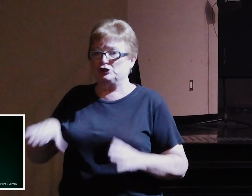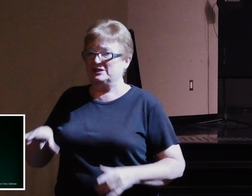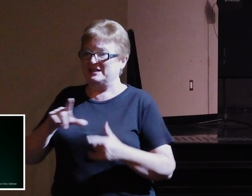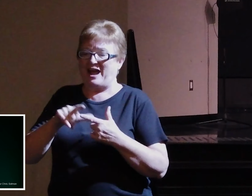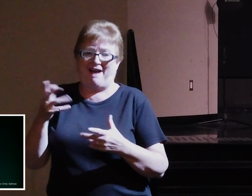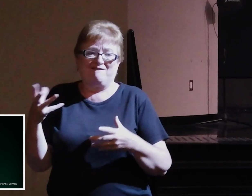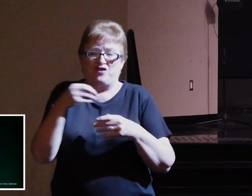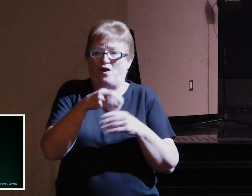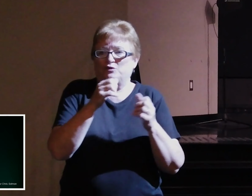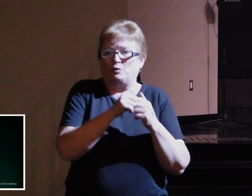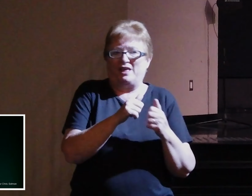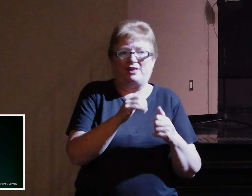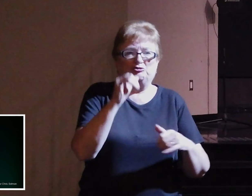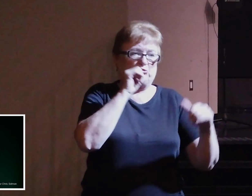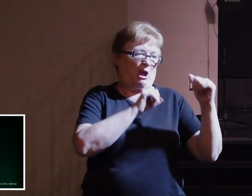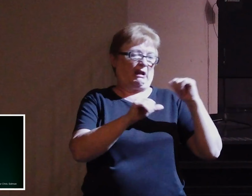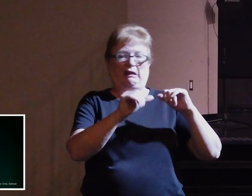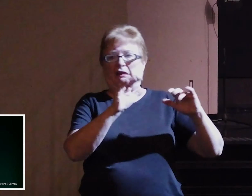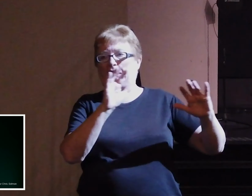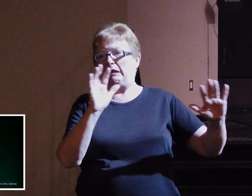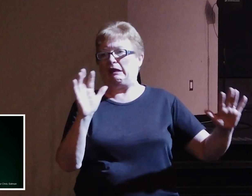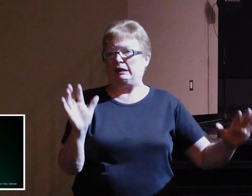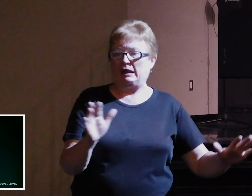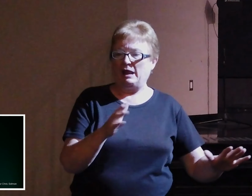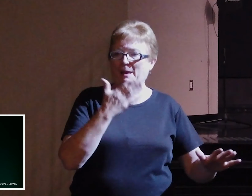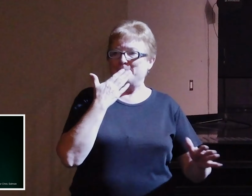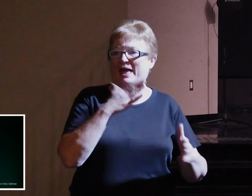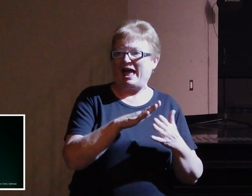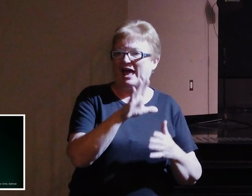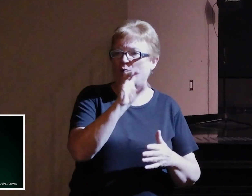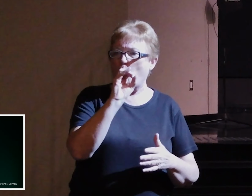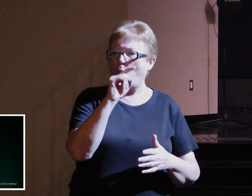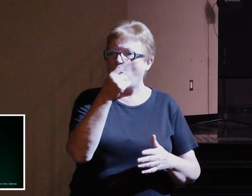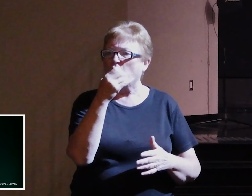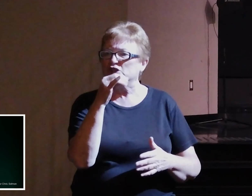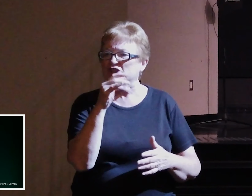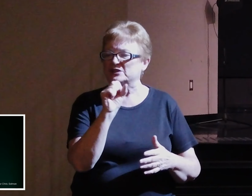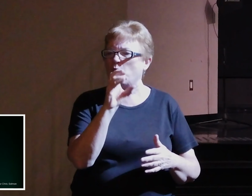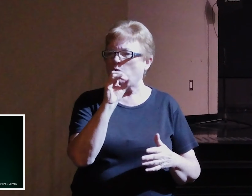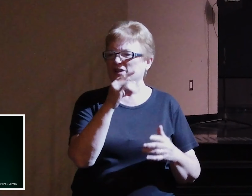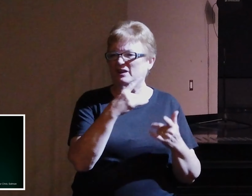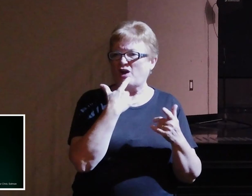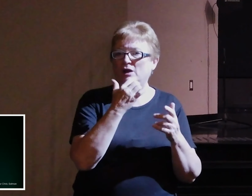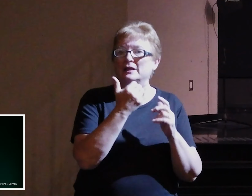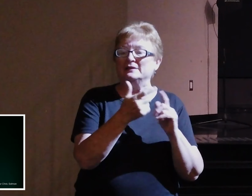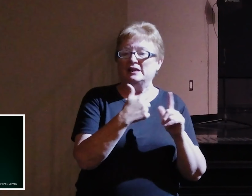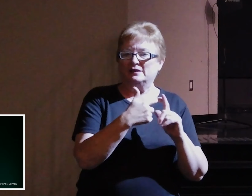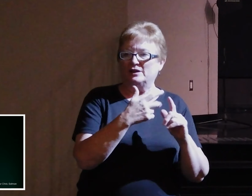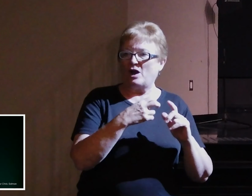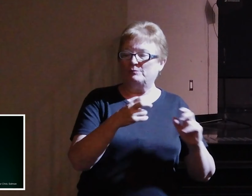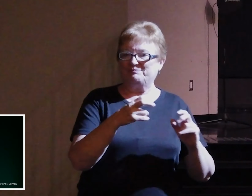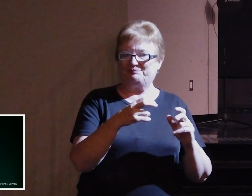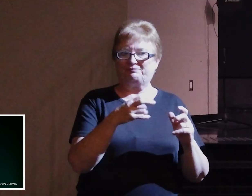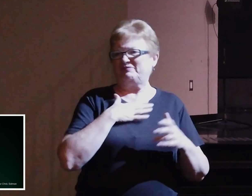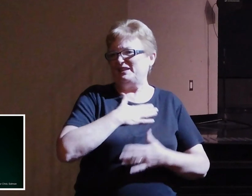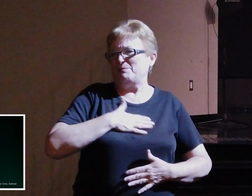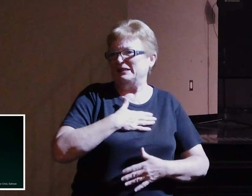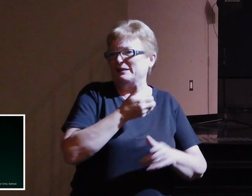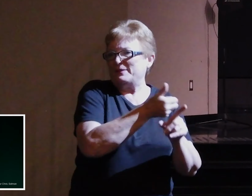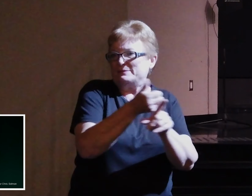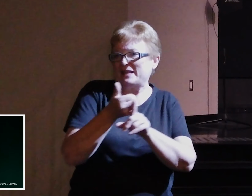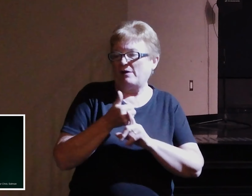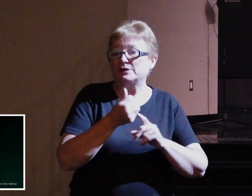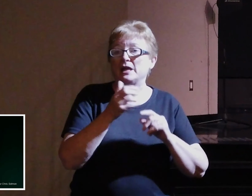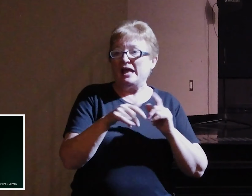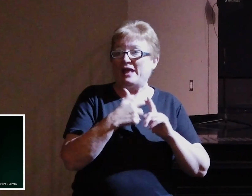that their their families were part of, and their families were actually surprised when they didn't take part in it anymore. And because of it, scripture says they maligned